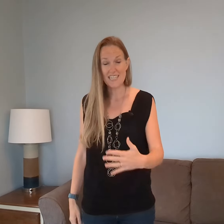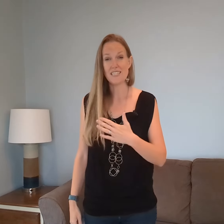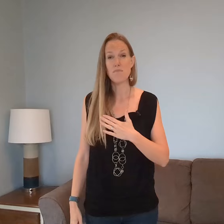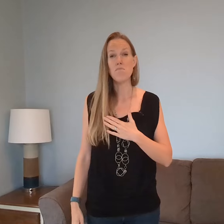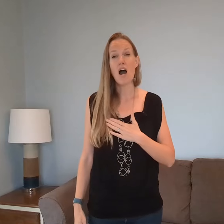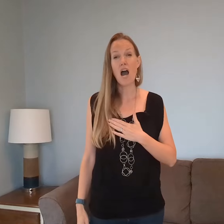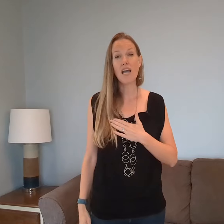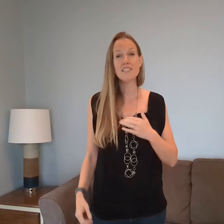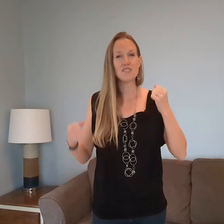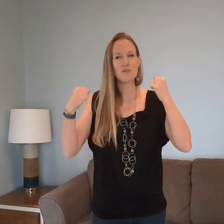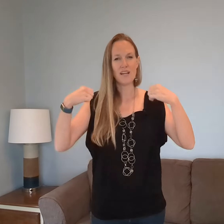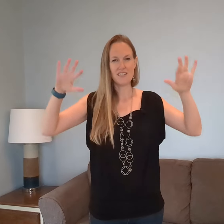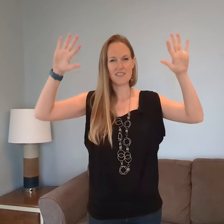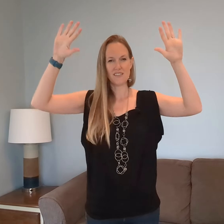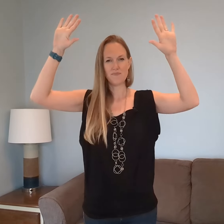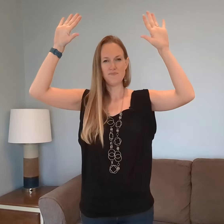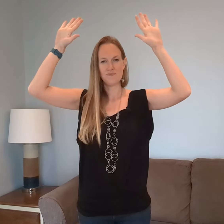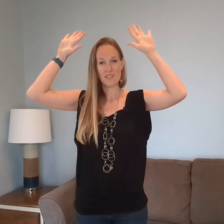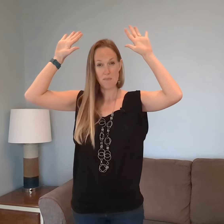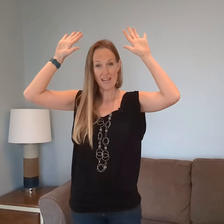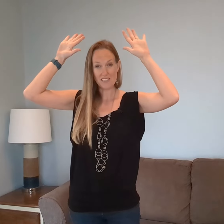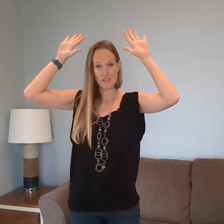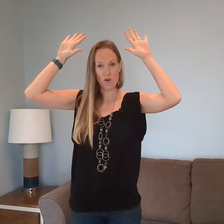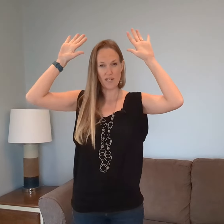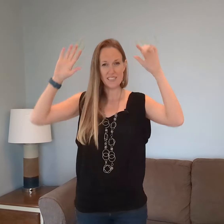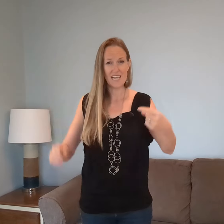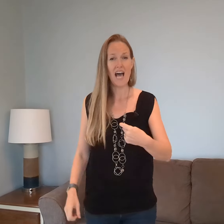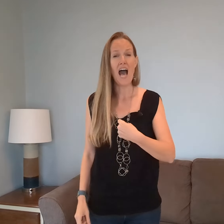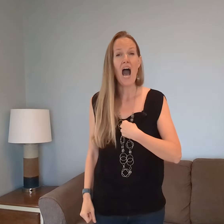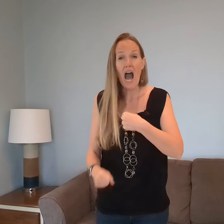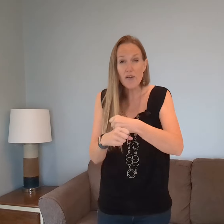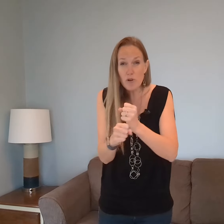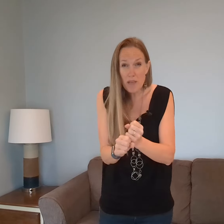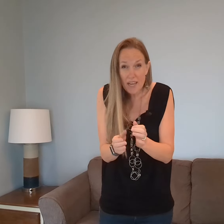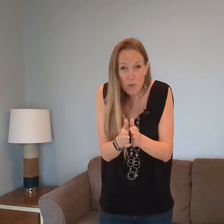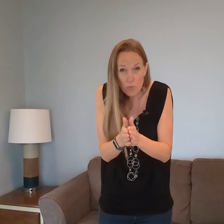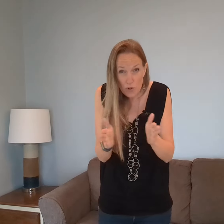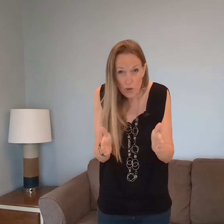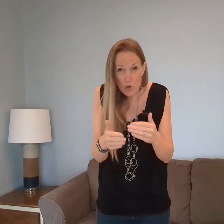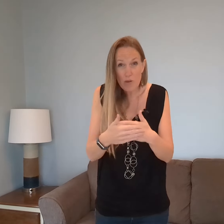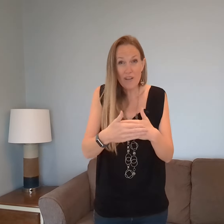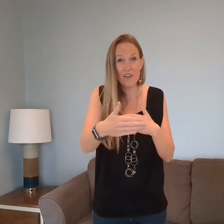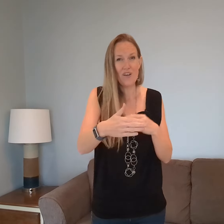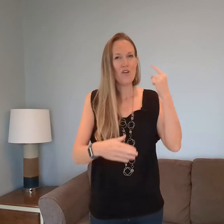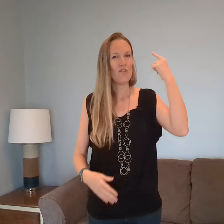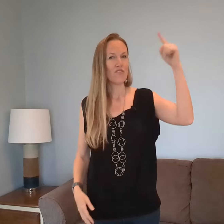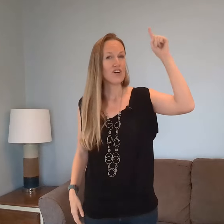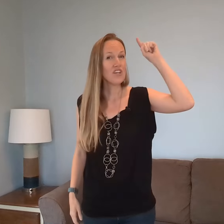is my surrender. Back to the chorus. I will make room for